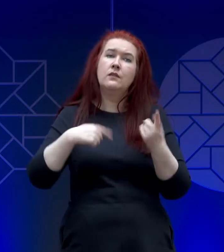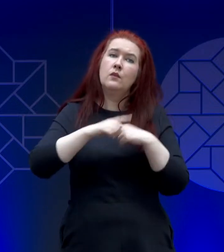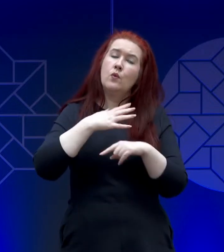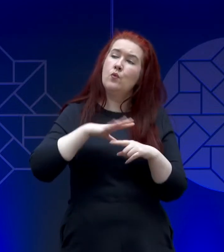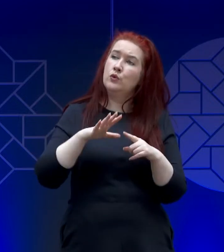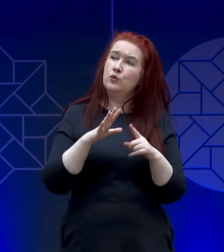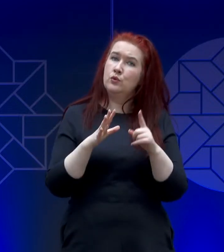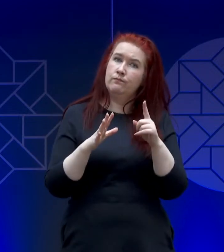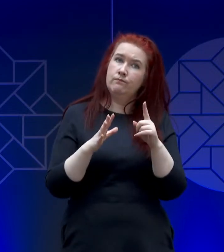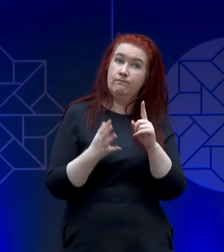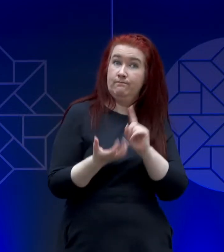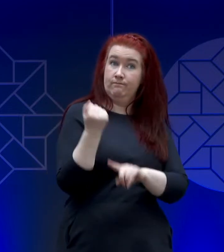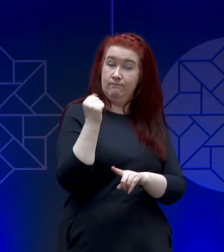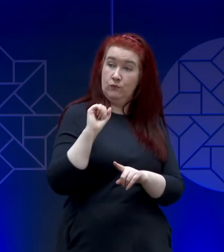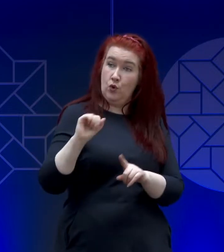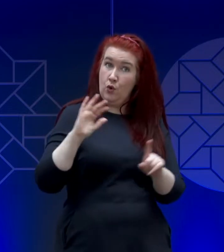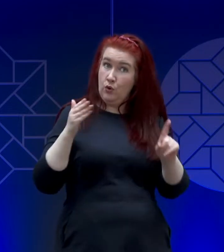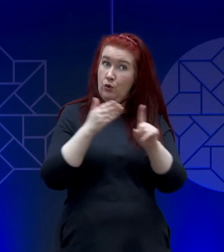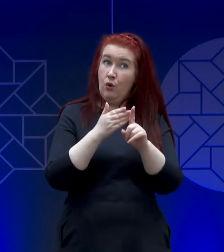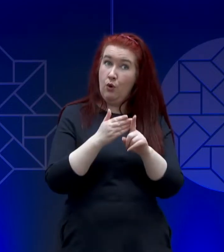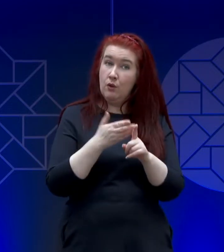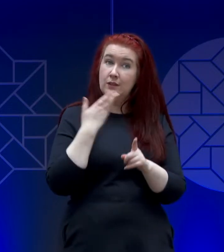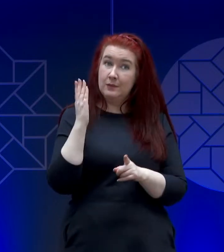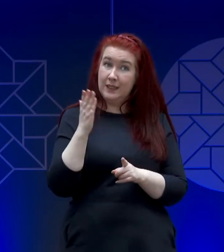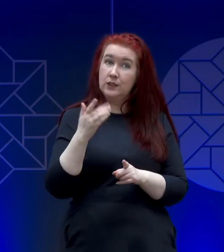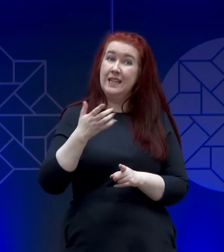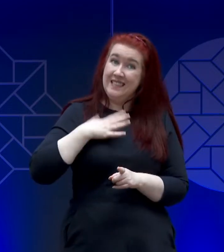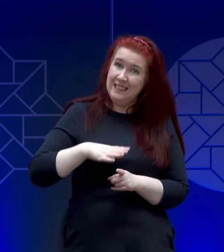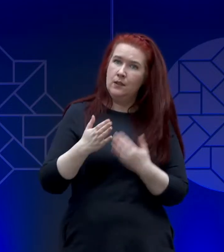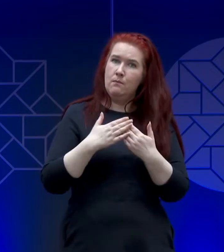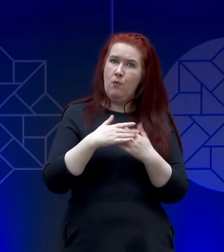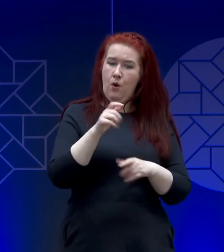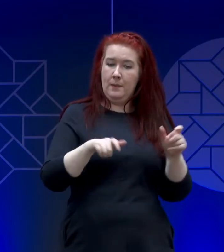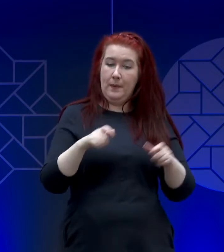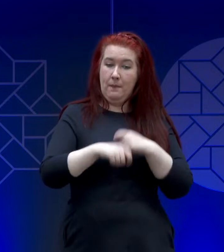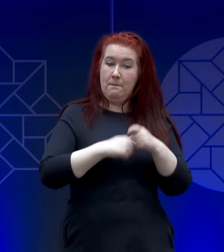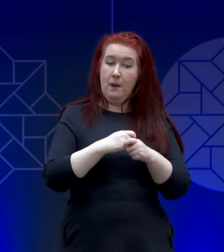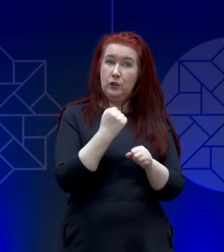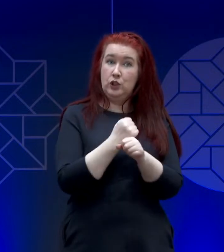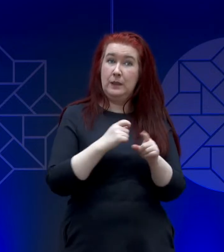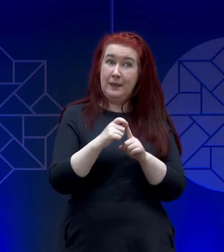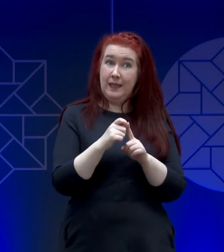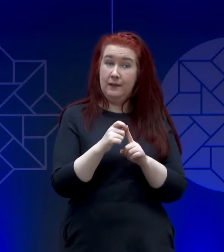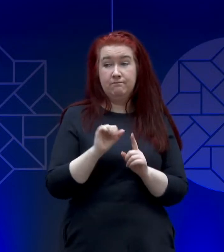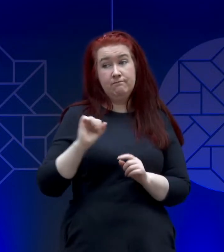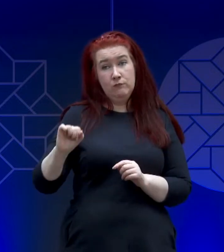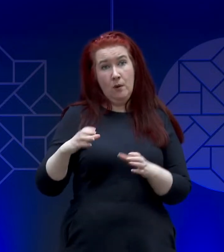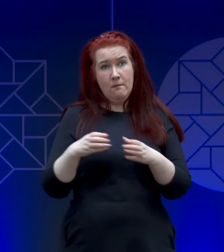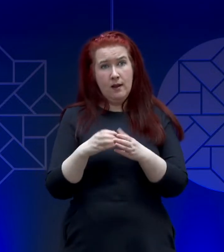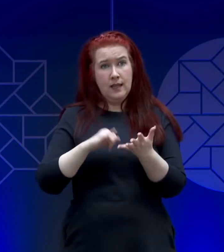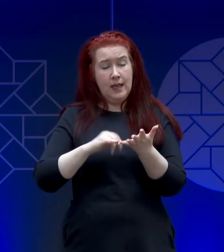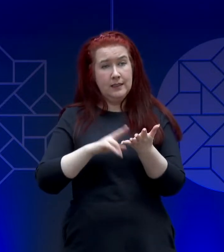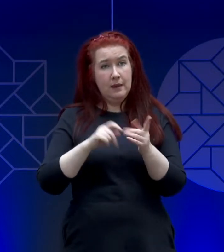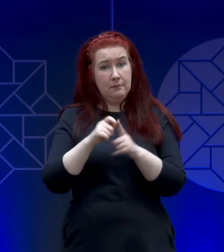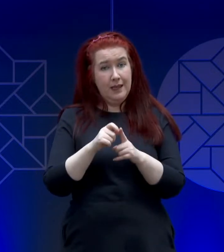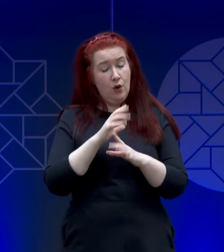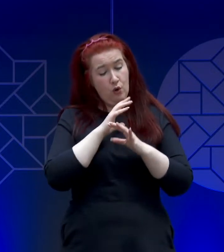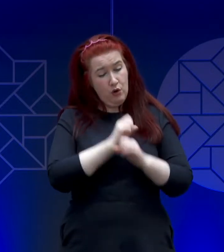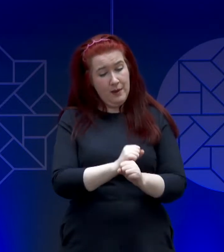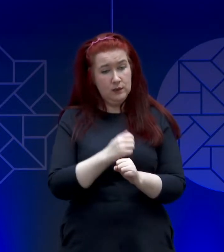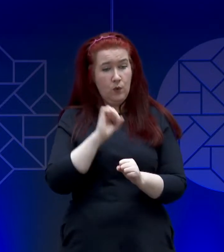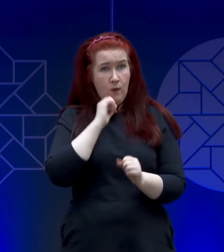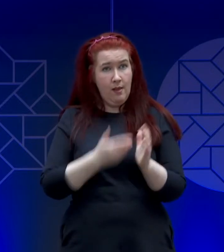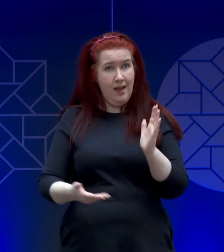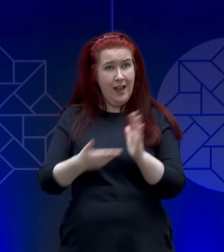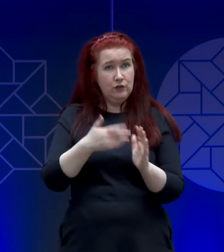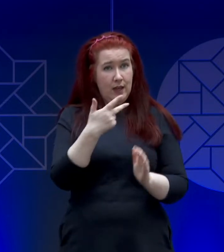goals of your speech, you know, we will need more GPs. SNP did commit to 800 extra over the